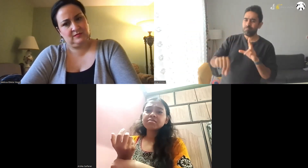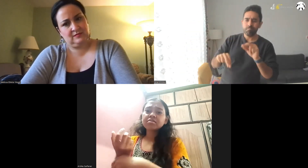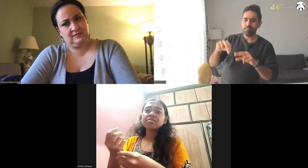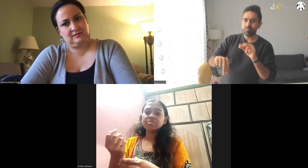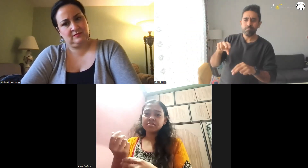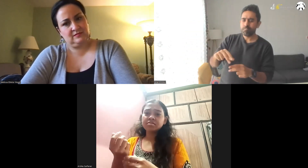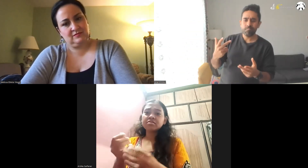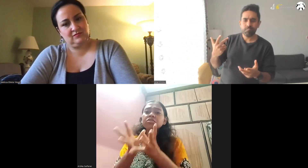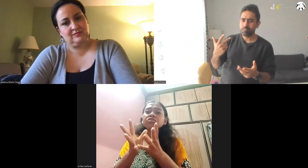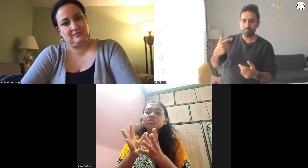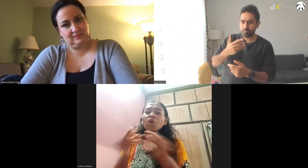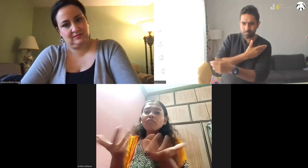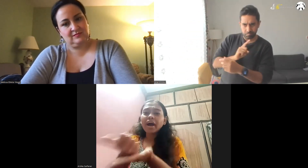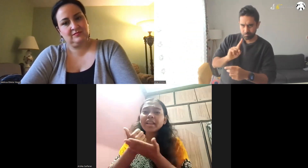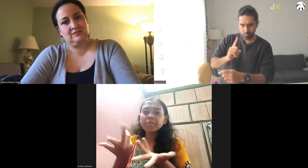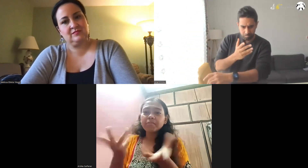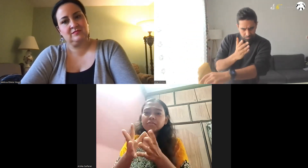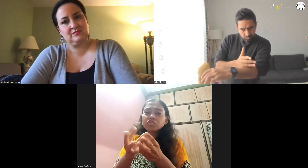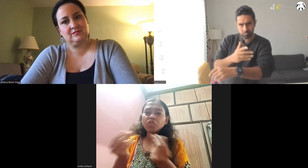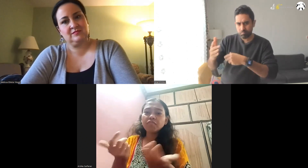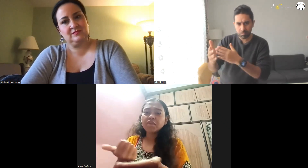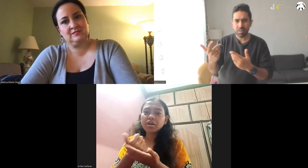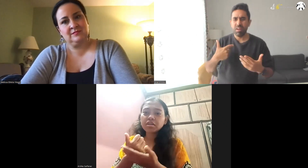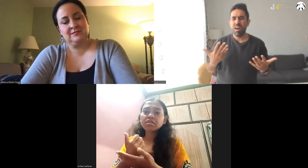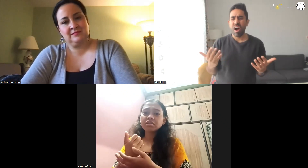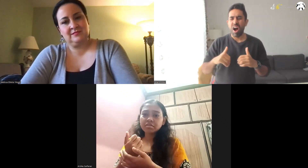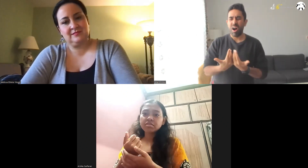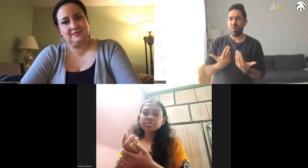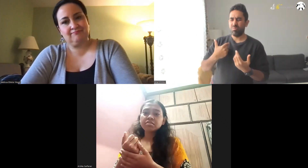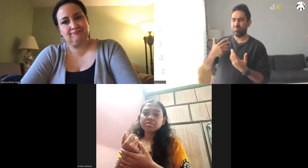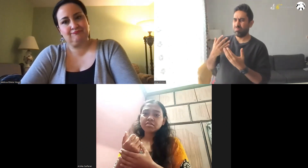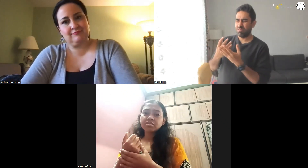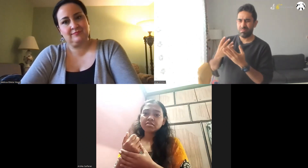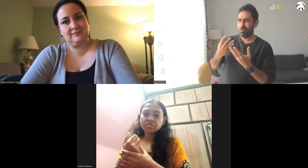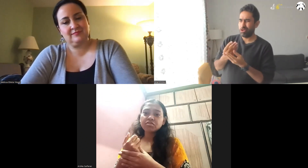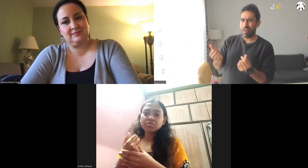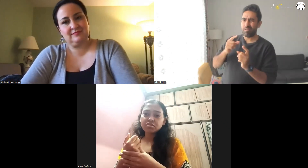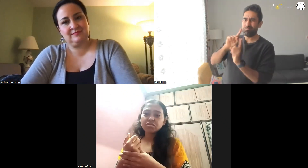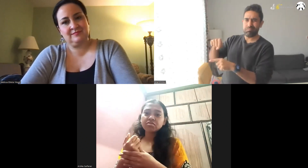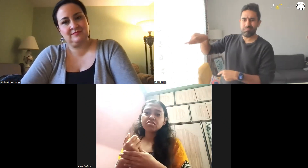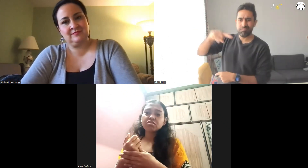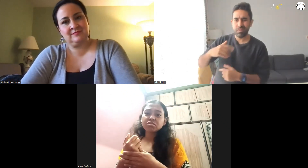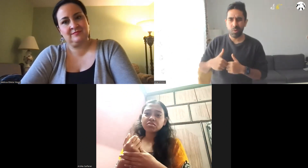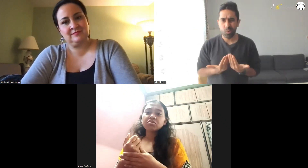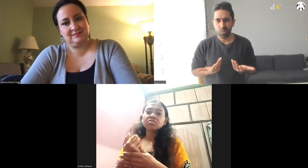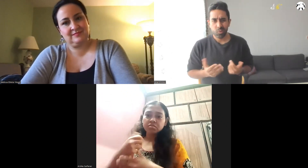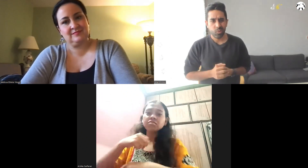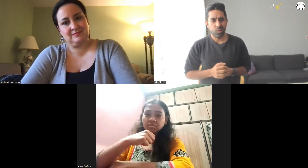sleeves or something like that. They have opinions. So how we can solve this, this issues? How we can come up with